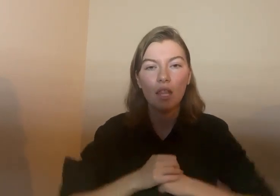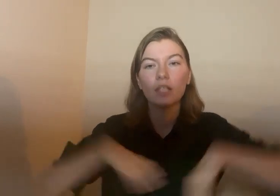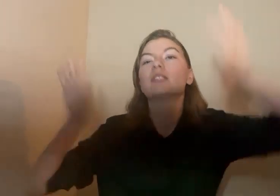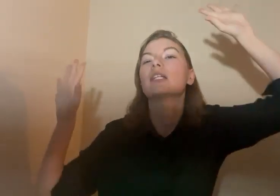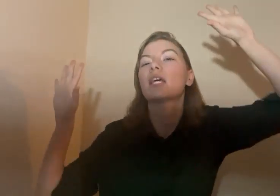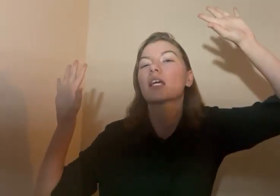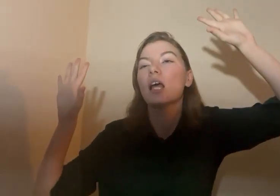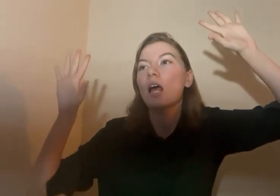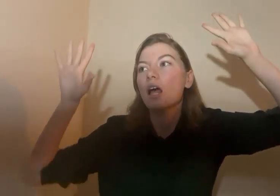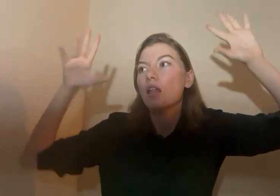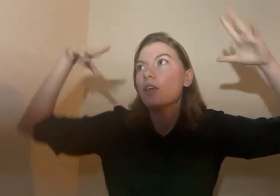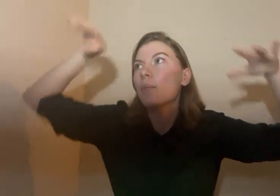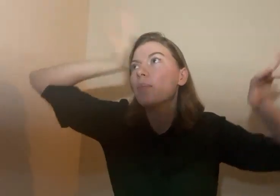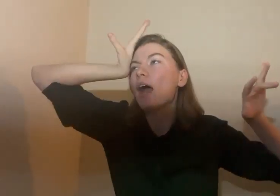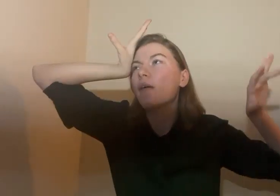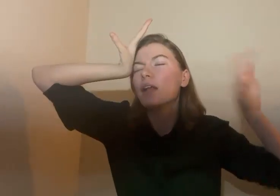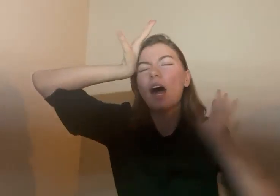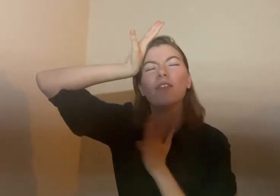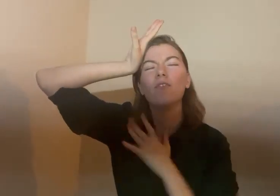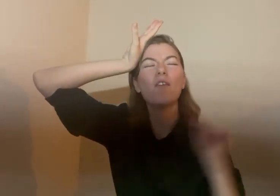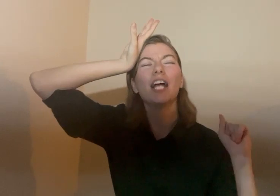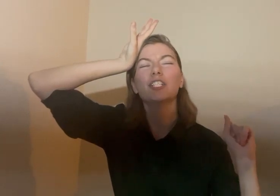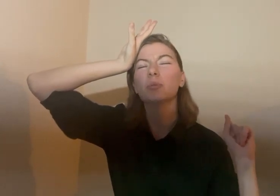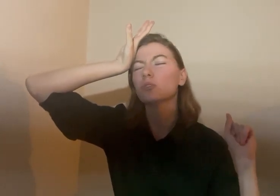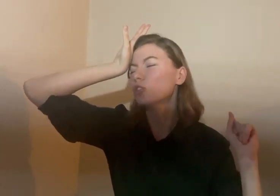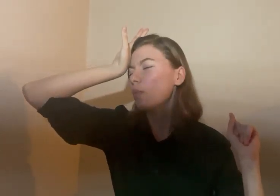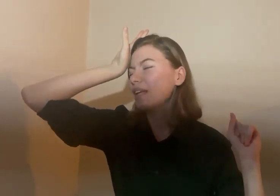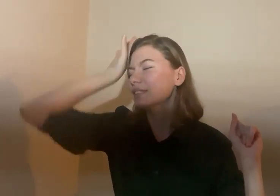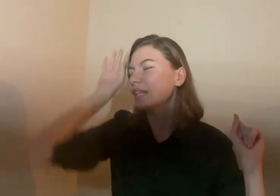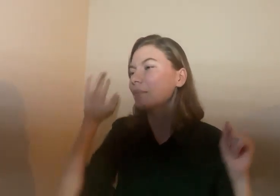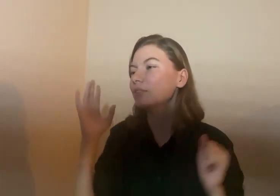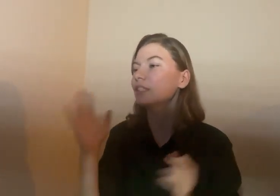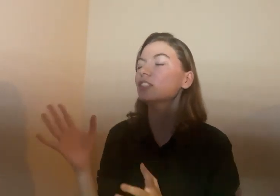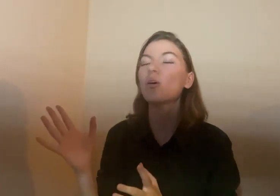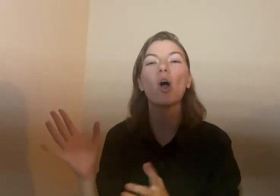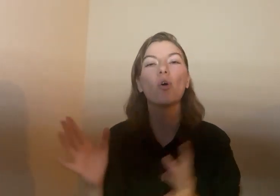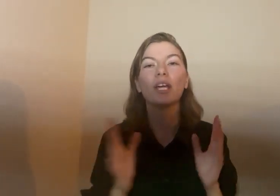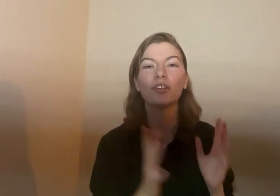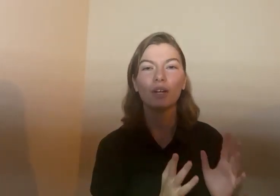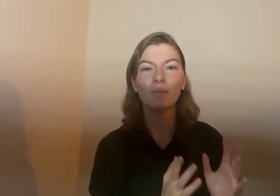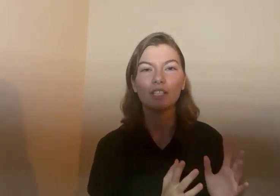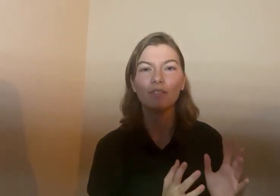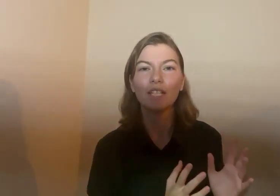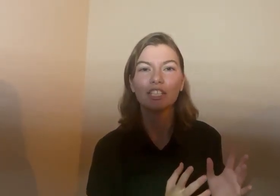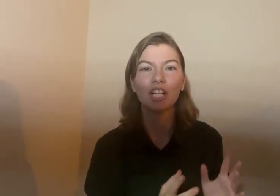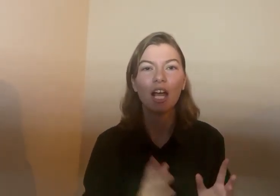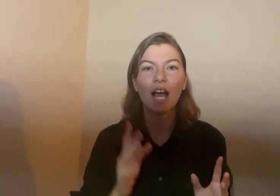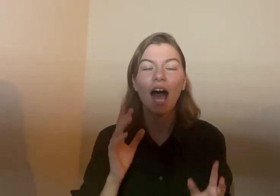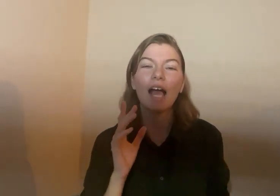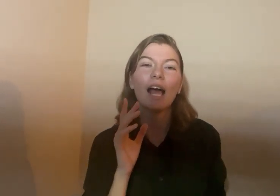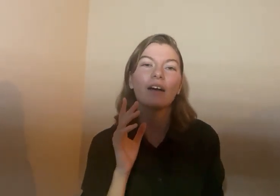The setting! The barren, unfashionable no man's land between Soho and Greenwich Village. I have